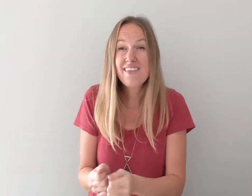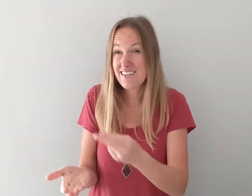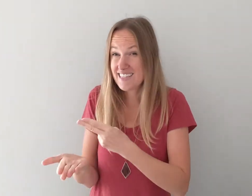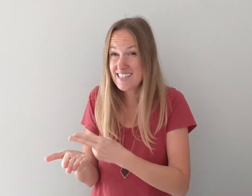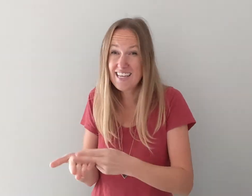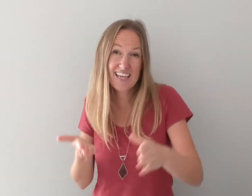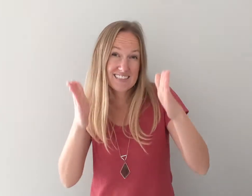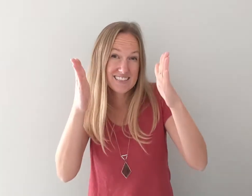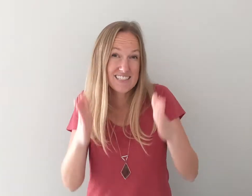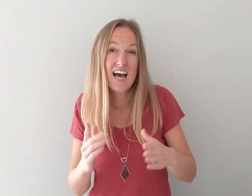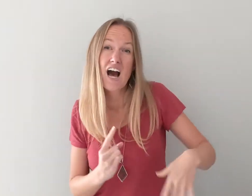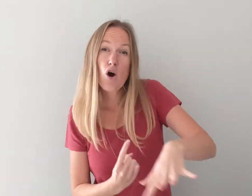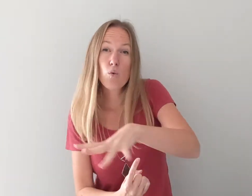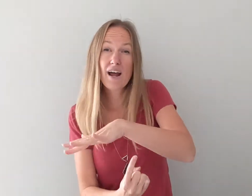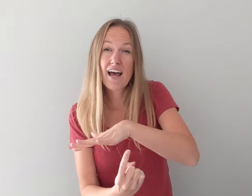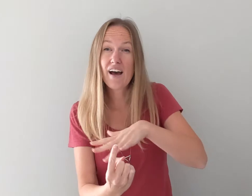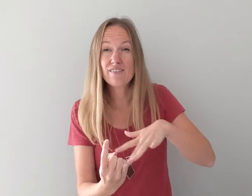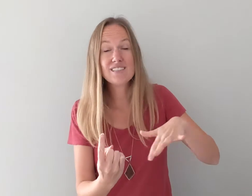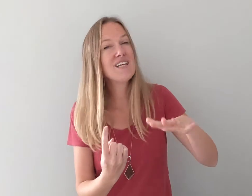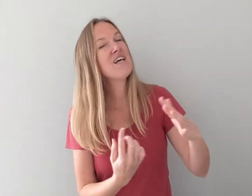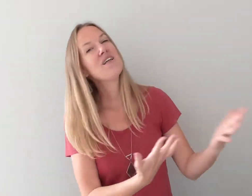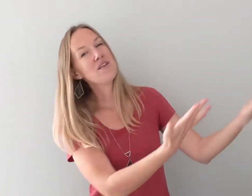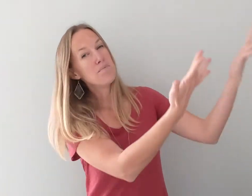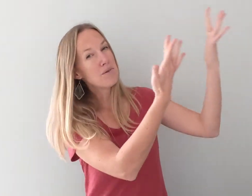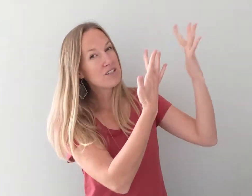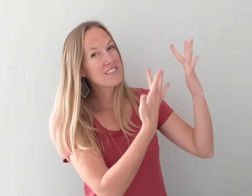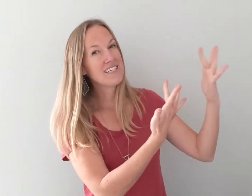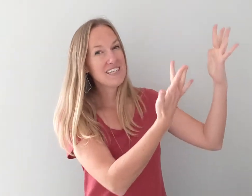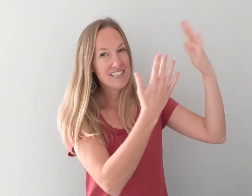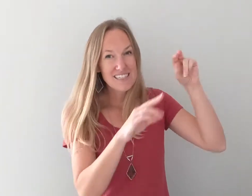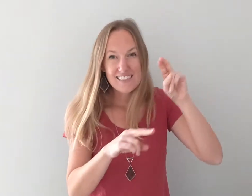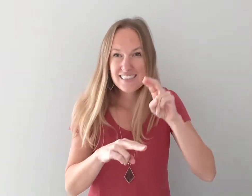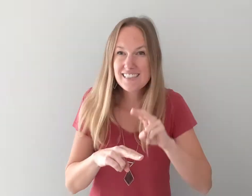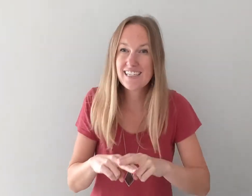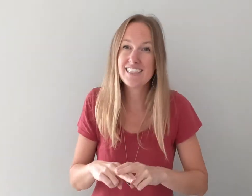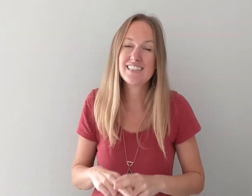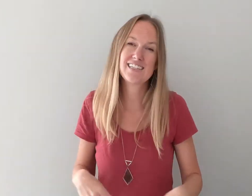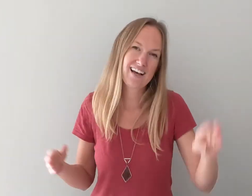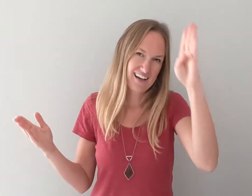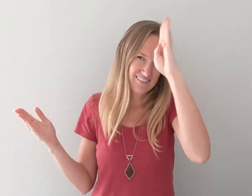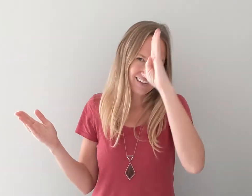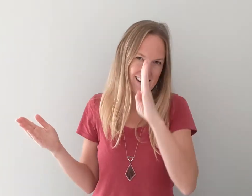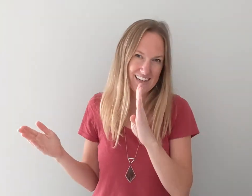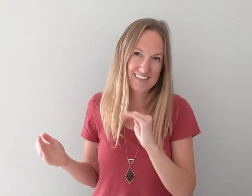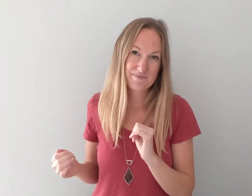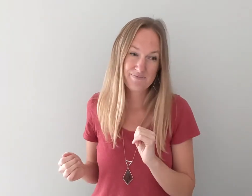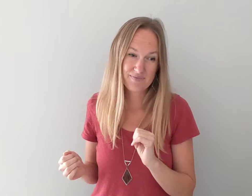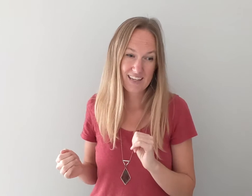the saints around the mercy seat of God. Okay.